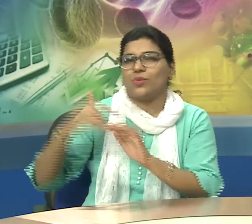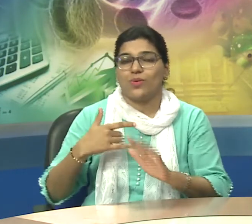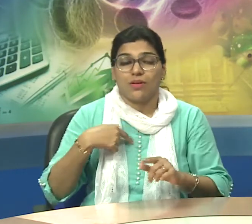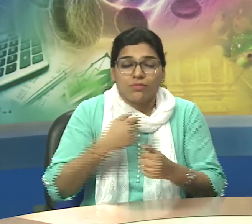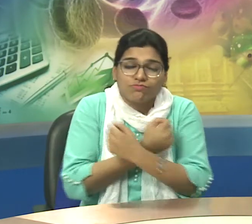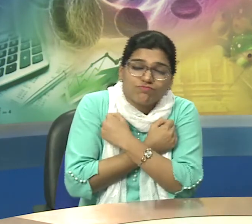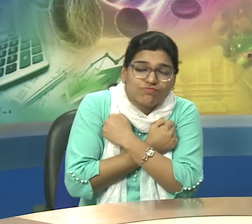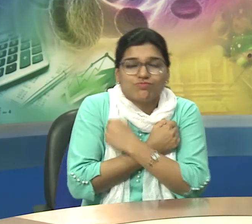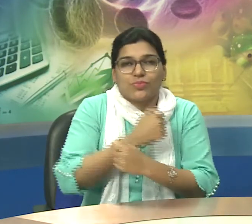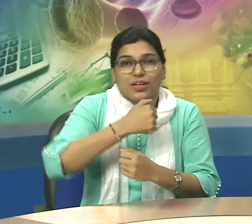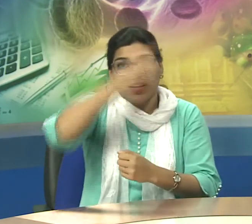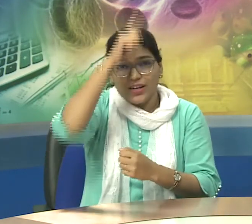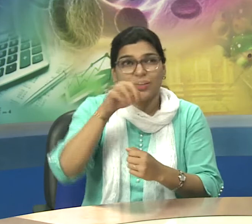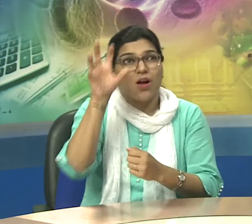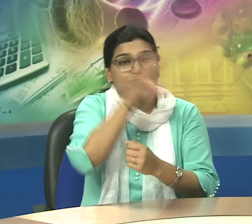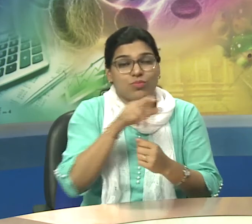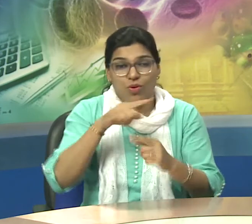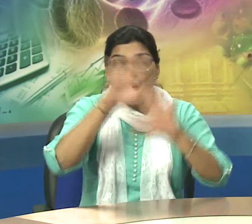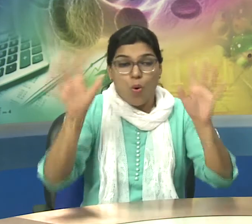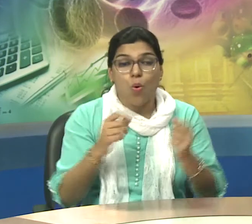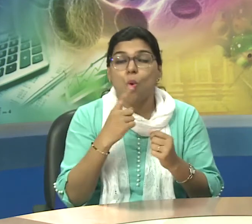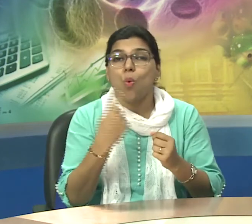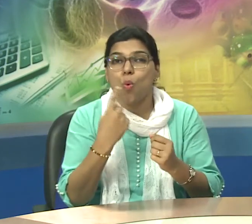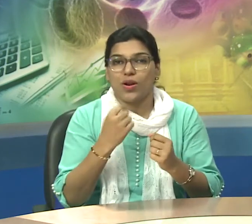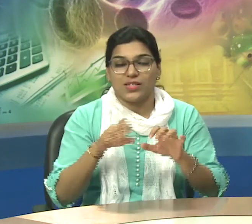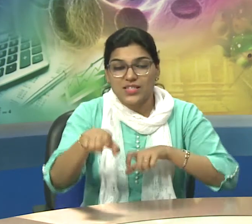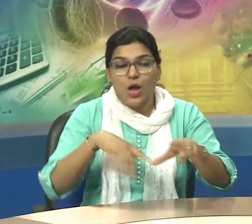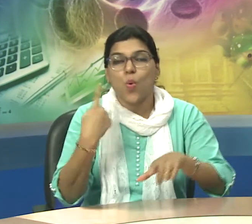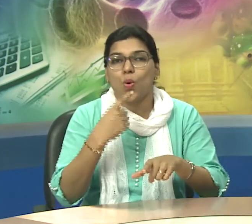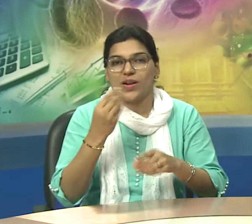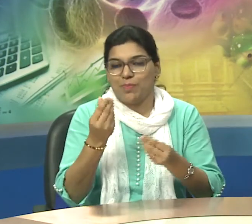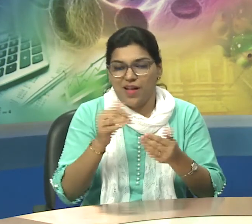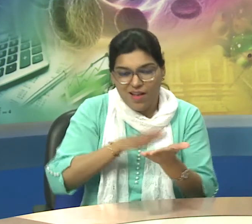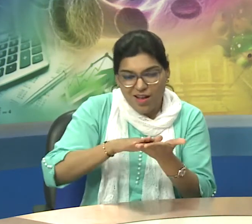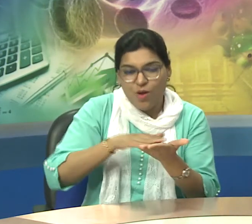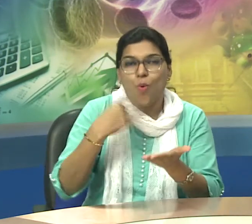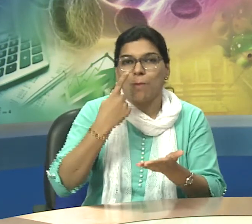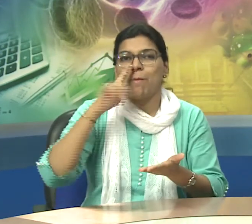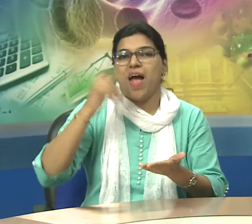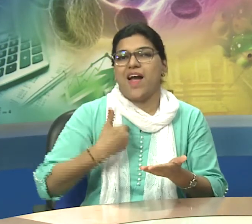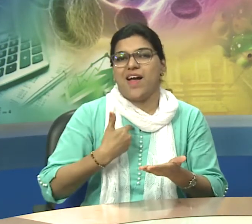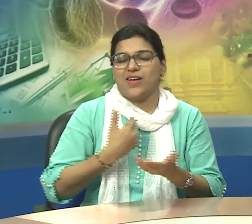citizenship for settling in the United States